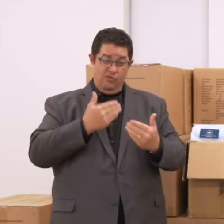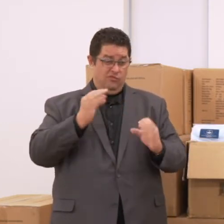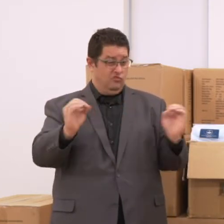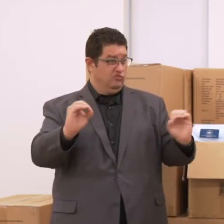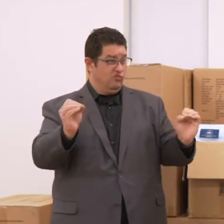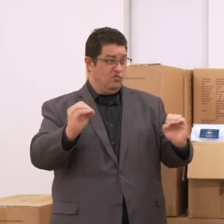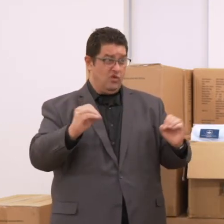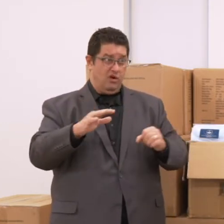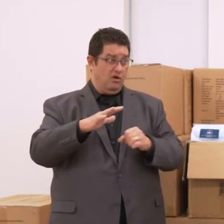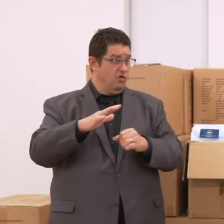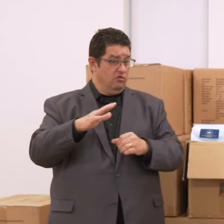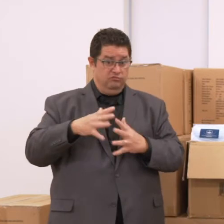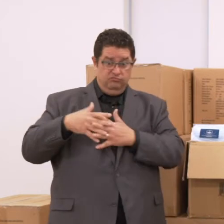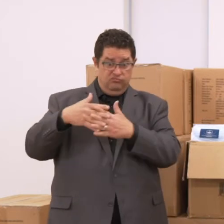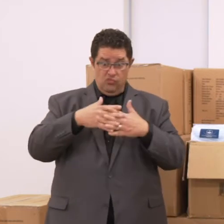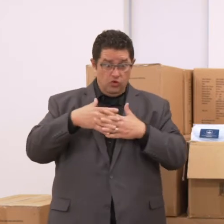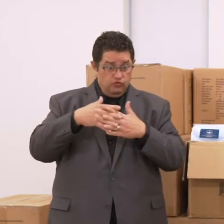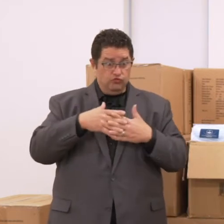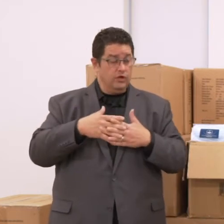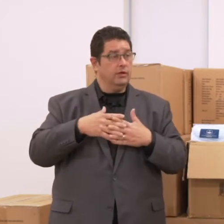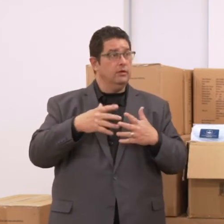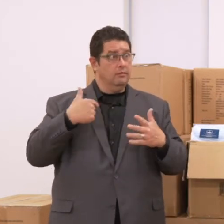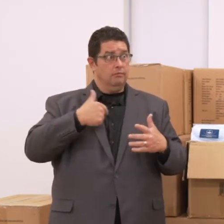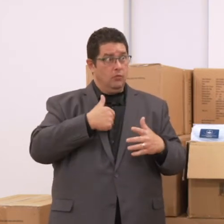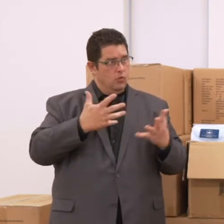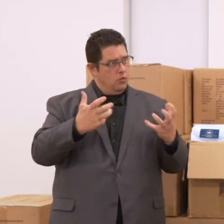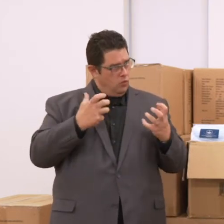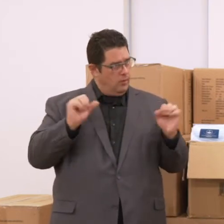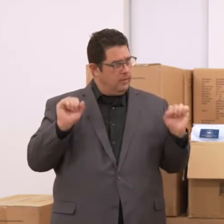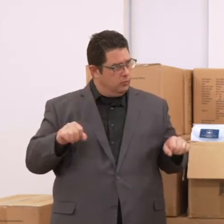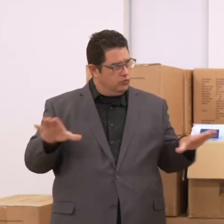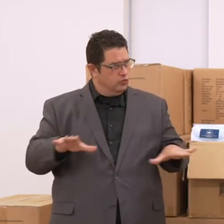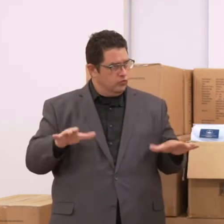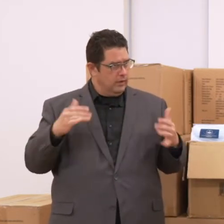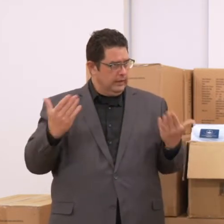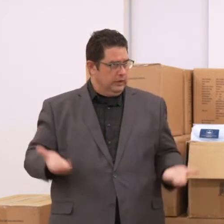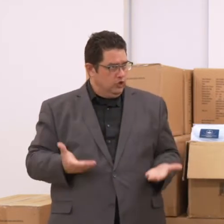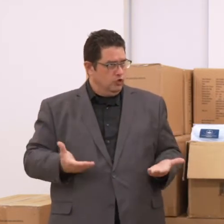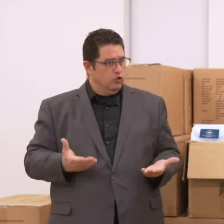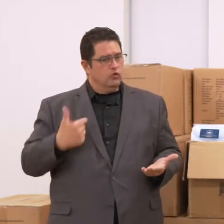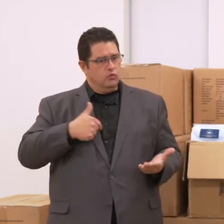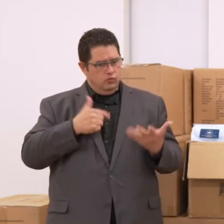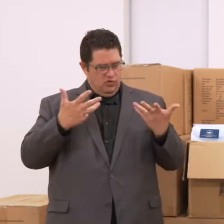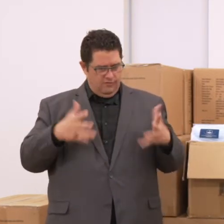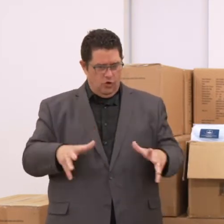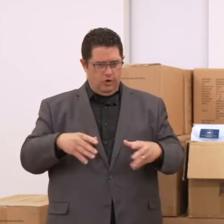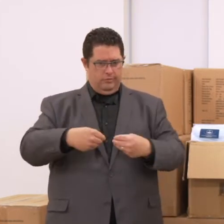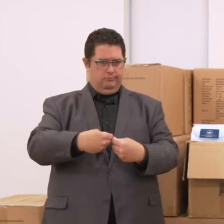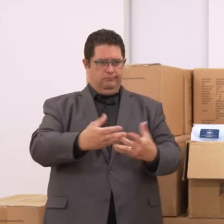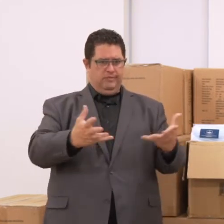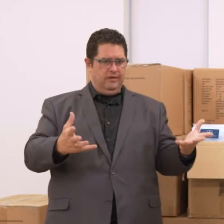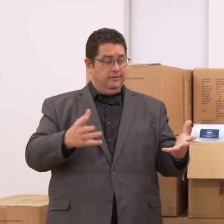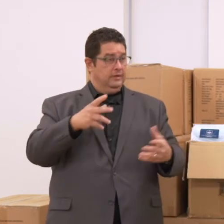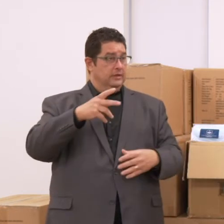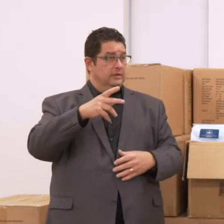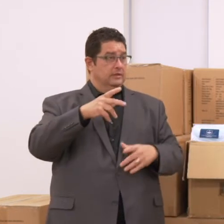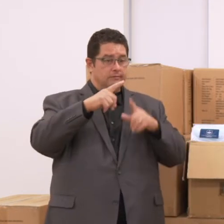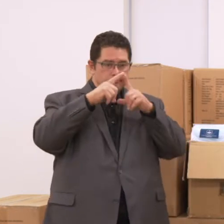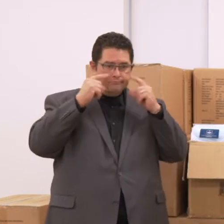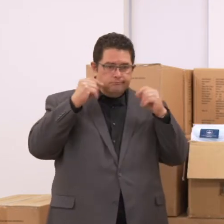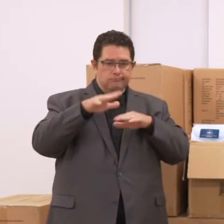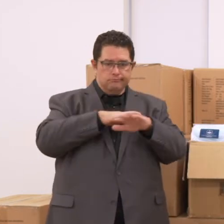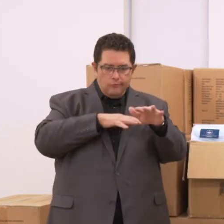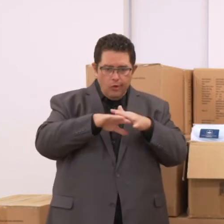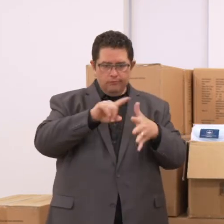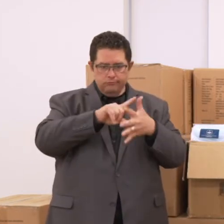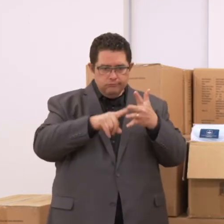where a county is supporting their municipalities, but we want to be able to do that here. We've already given any PPE that was